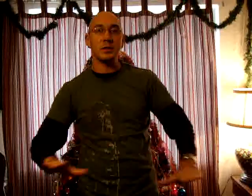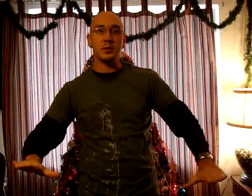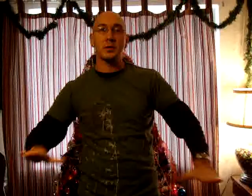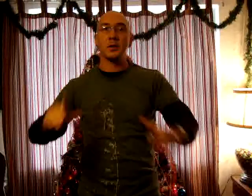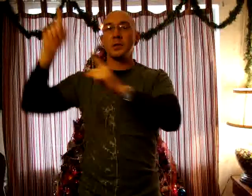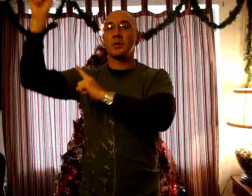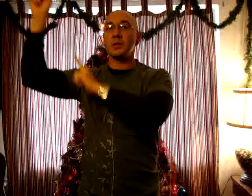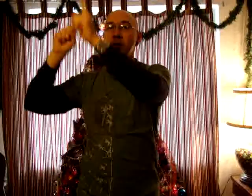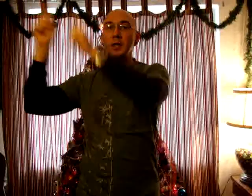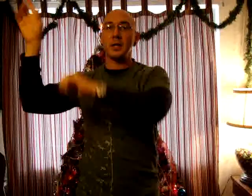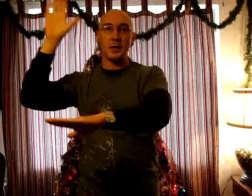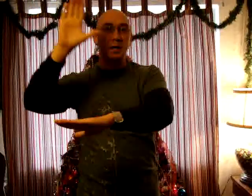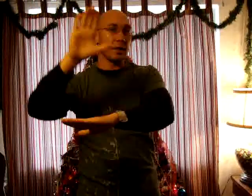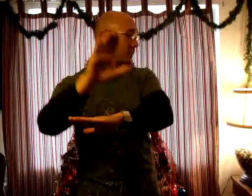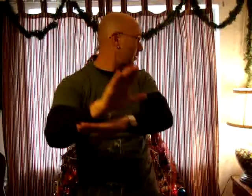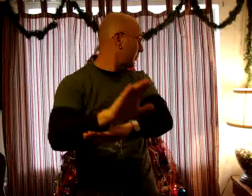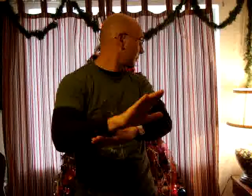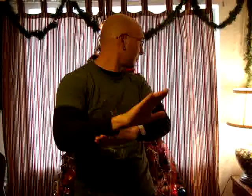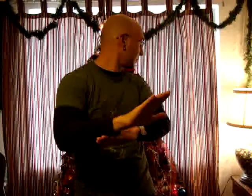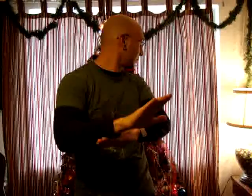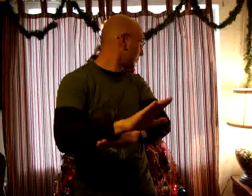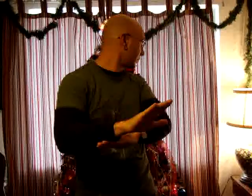in the midst of a still starry night.